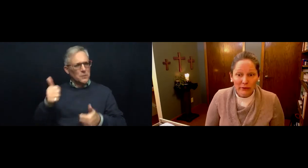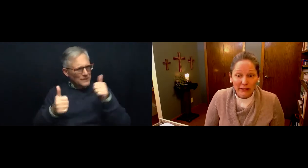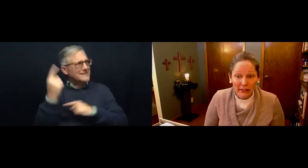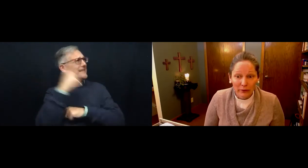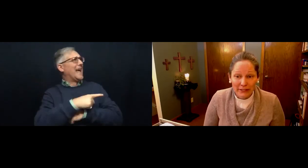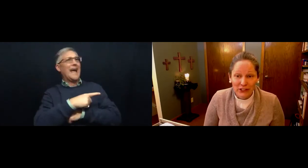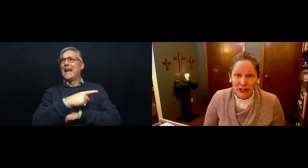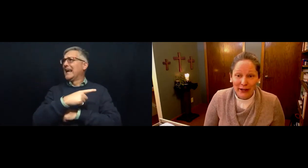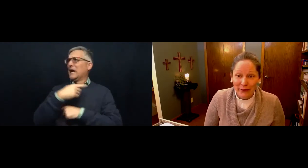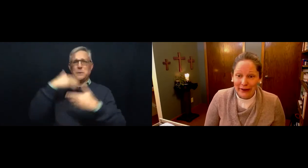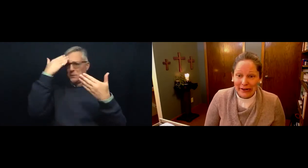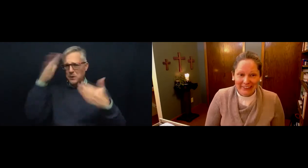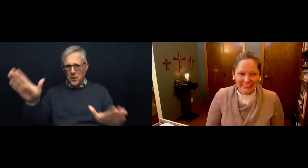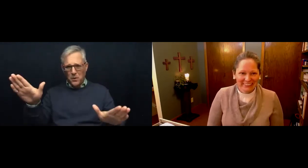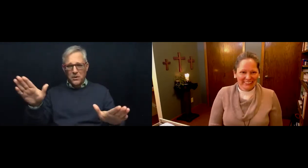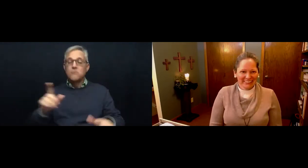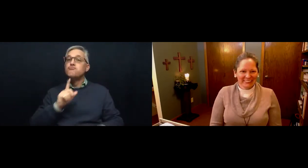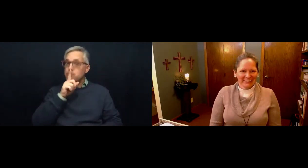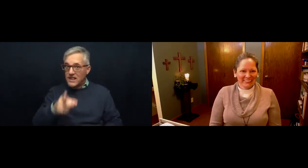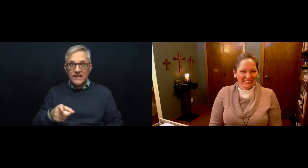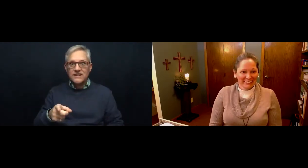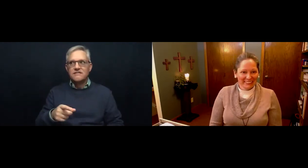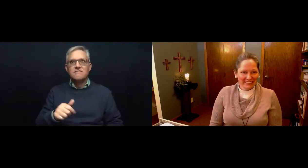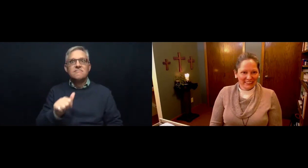Because really, it was January.